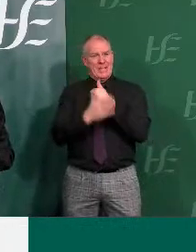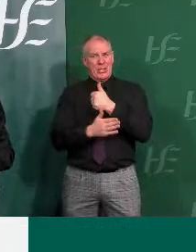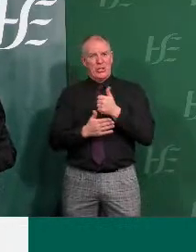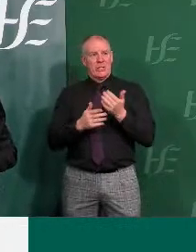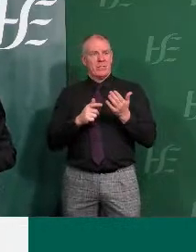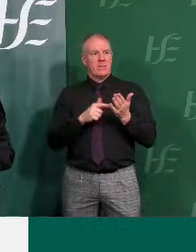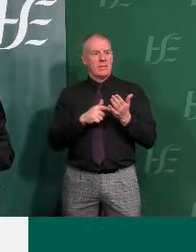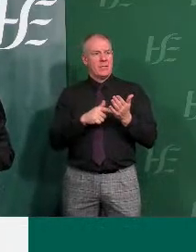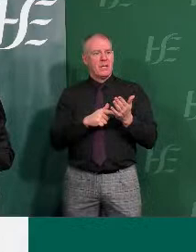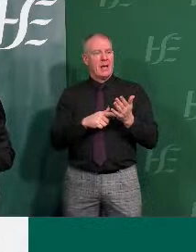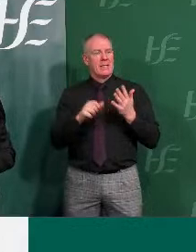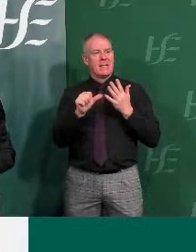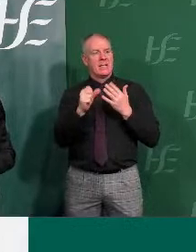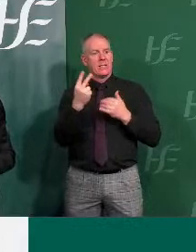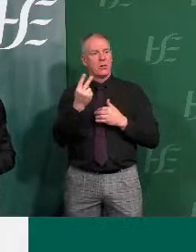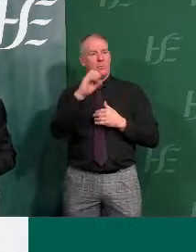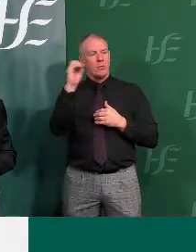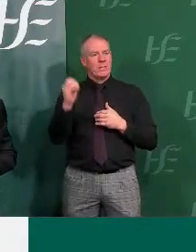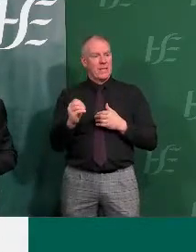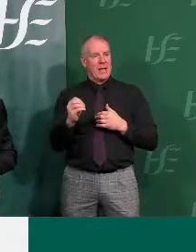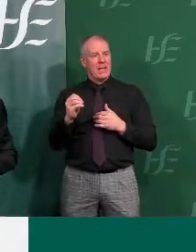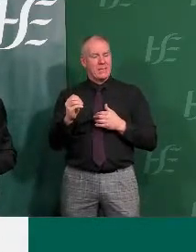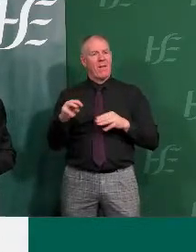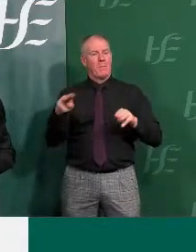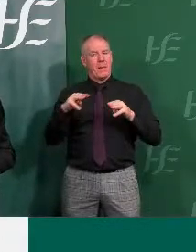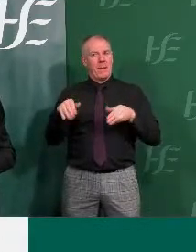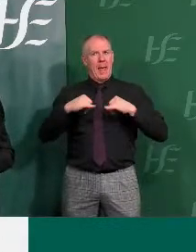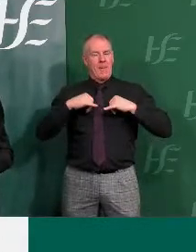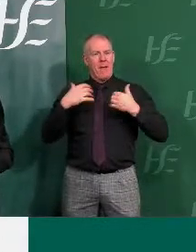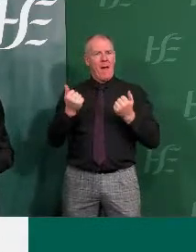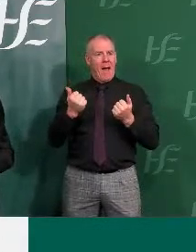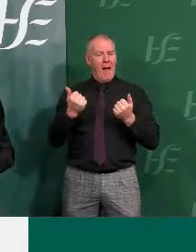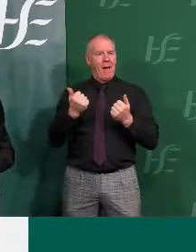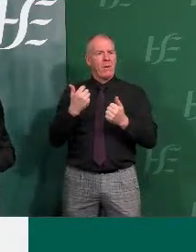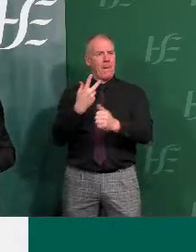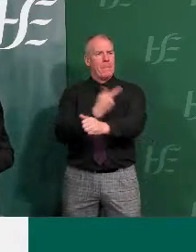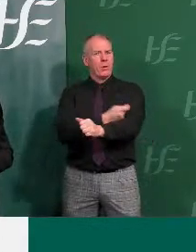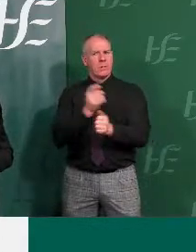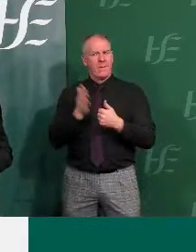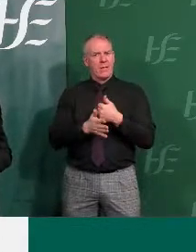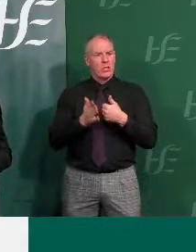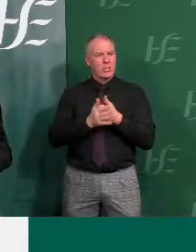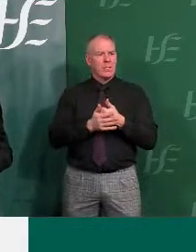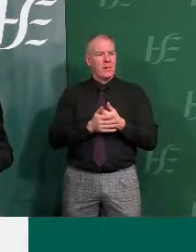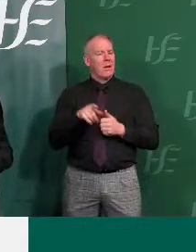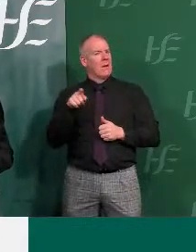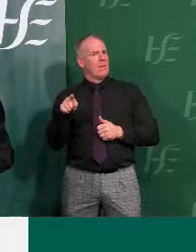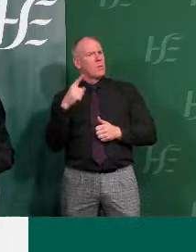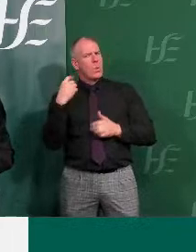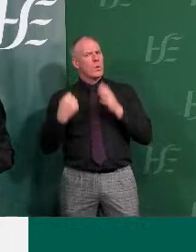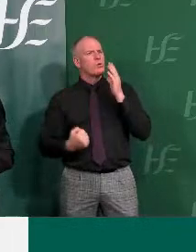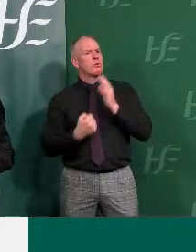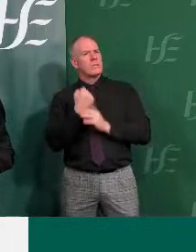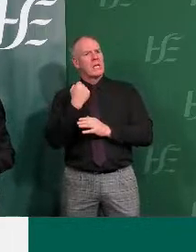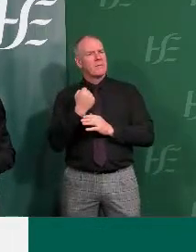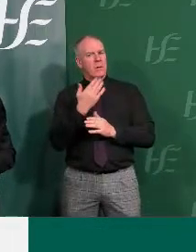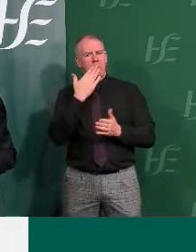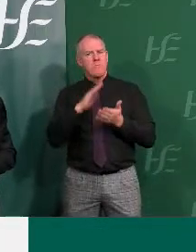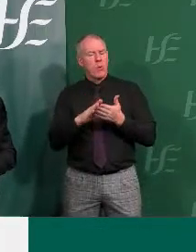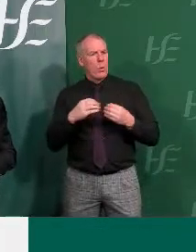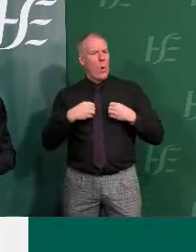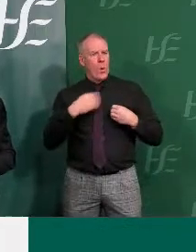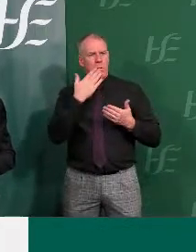completed, and 62% of the eligible population. And just making the point again, which is proving very successful about booking your own